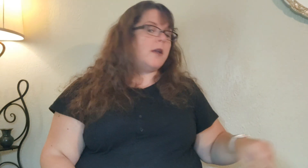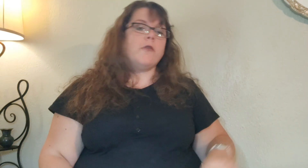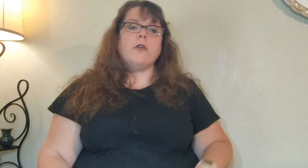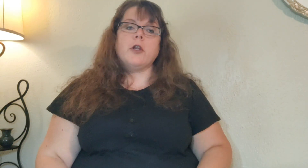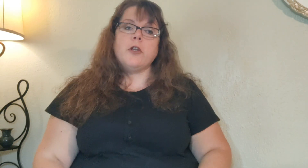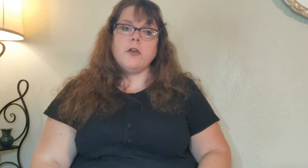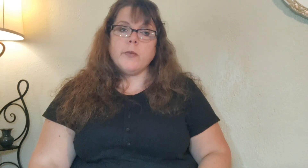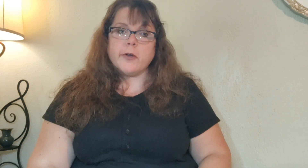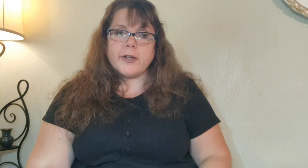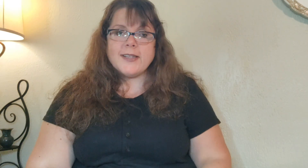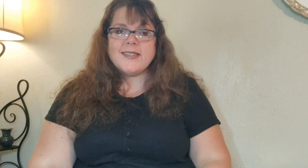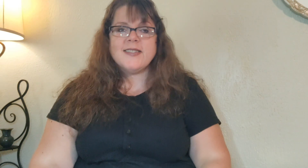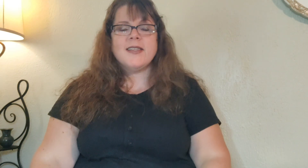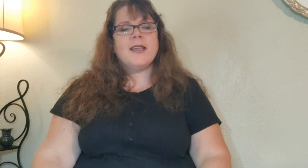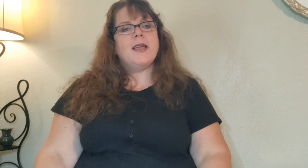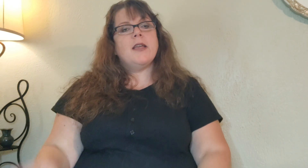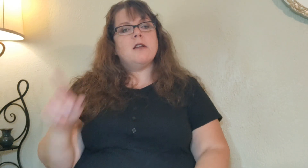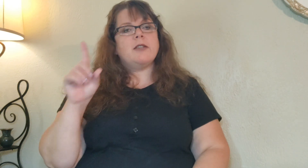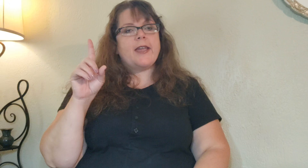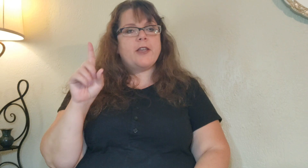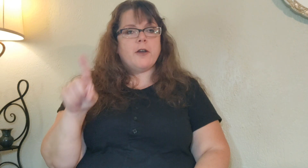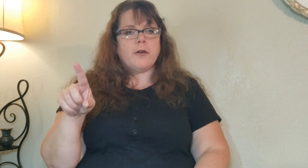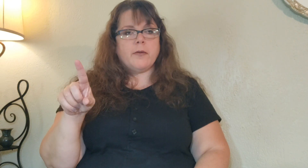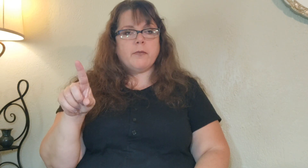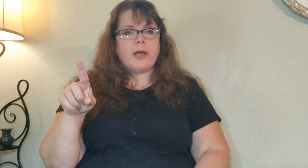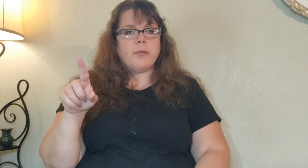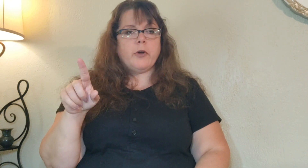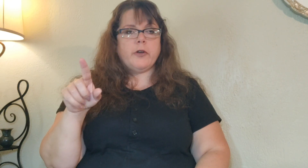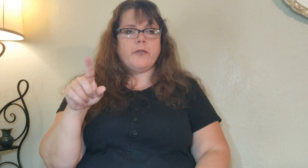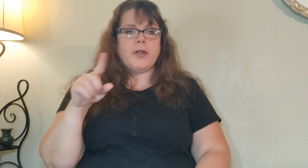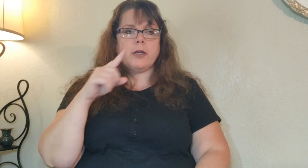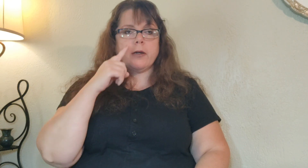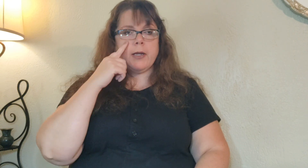And for humorous, you take your right pointer finger